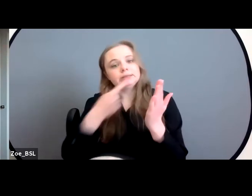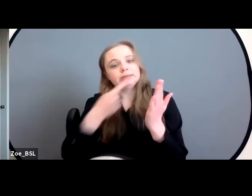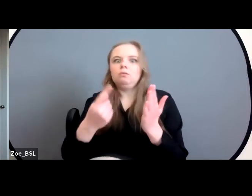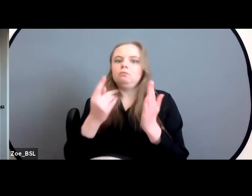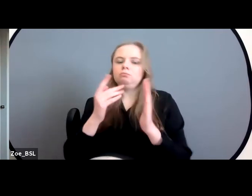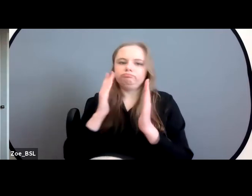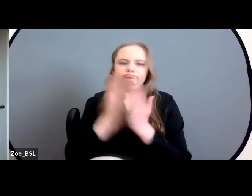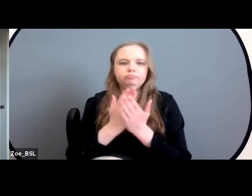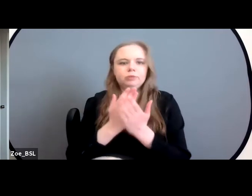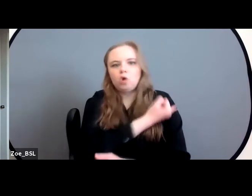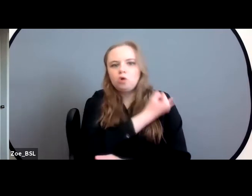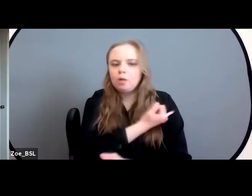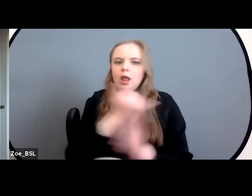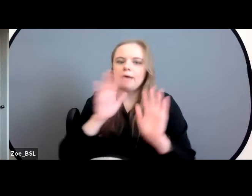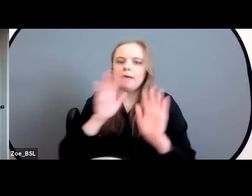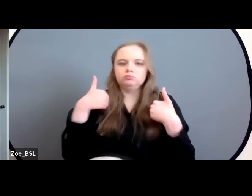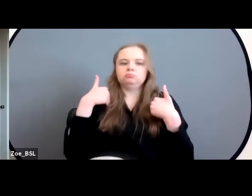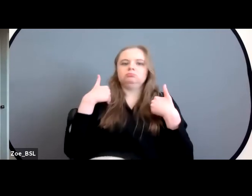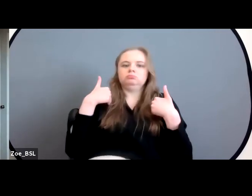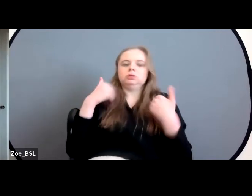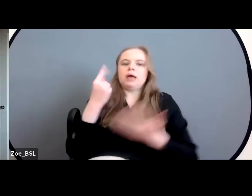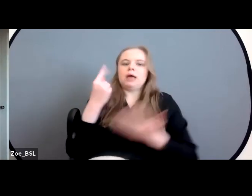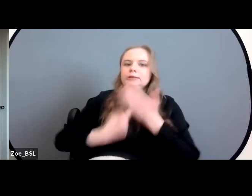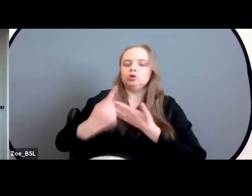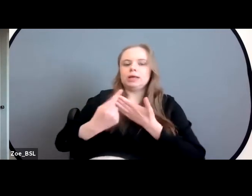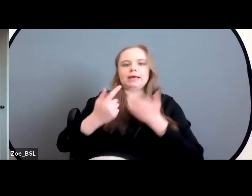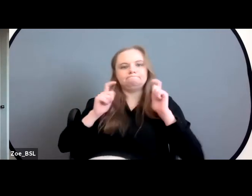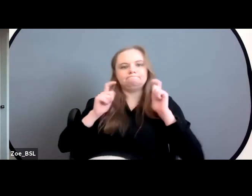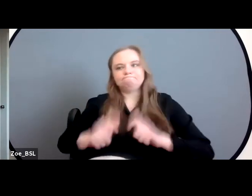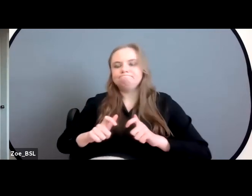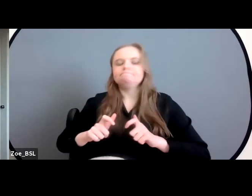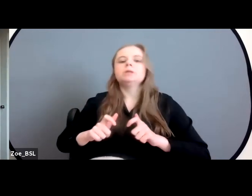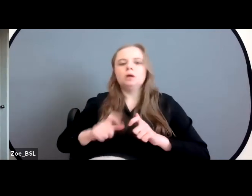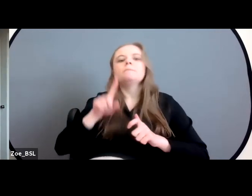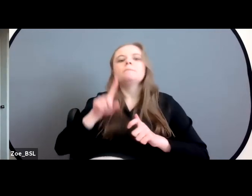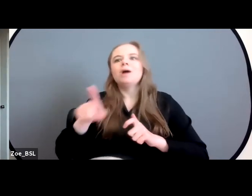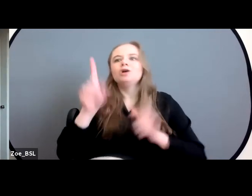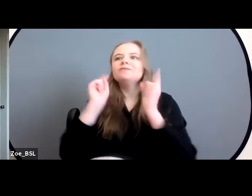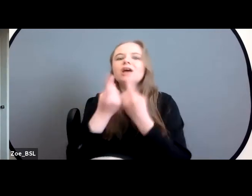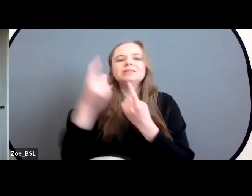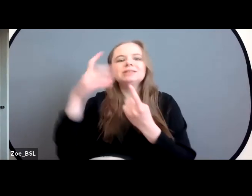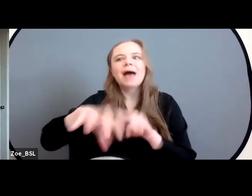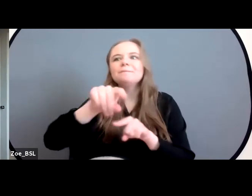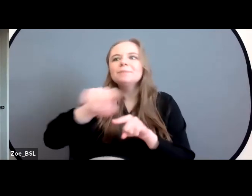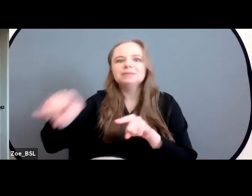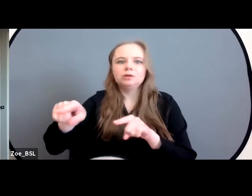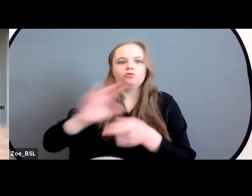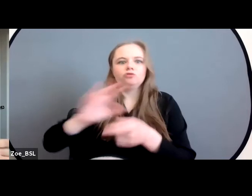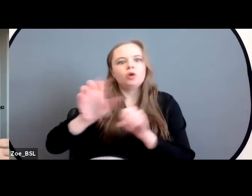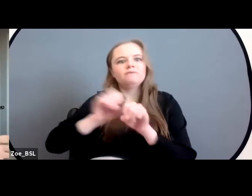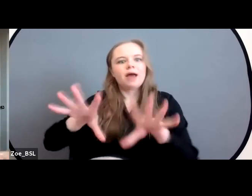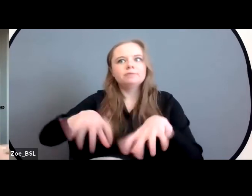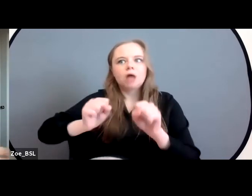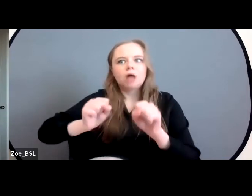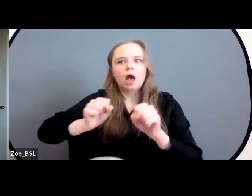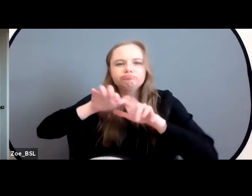times. But when the cases started to go up on campus and I said I needed to shield again, I could move